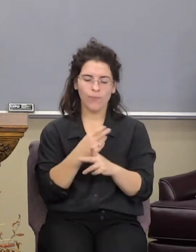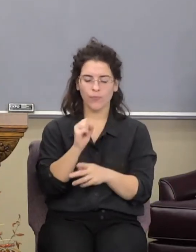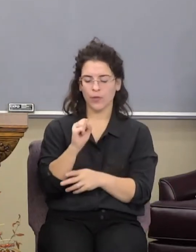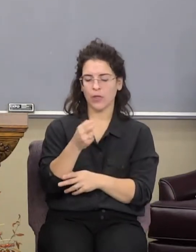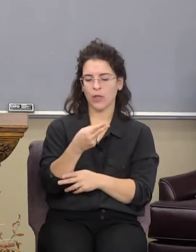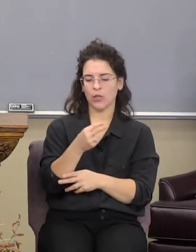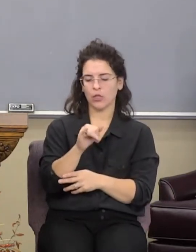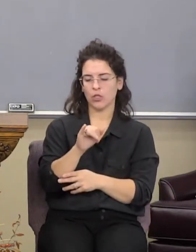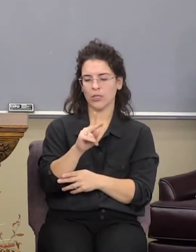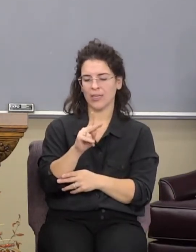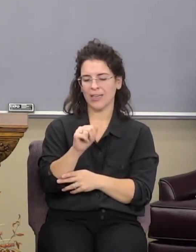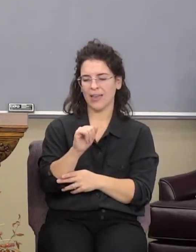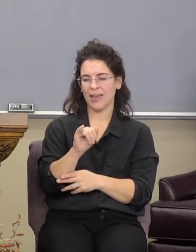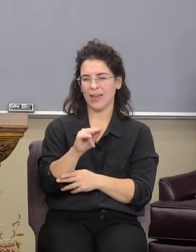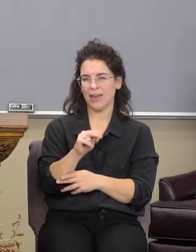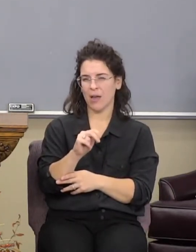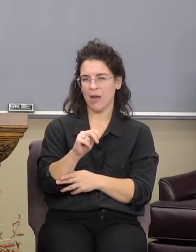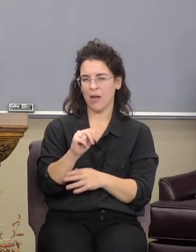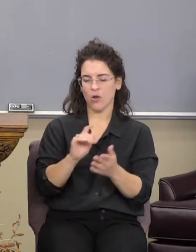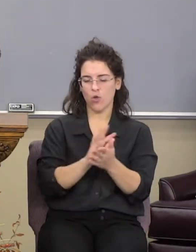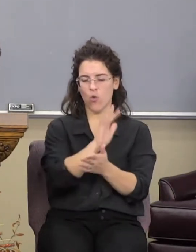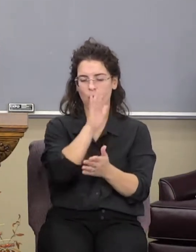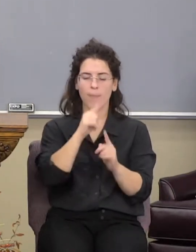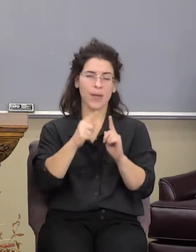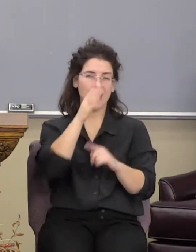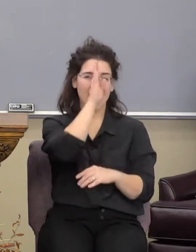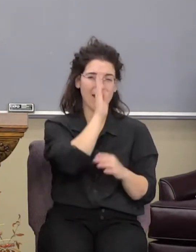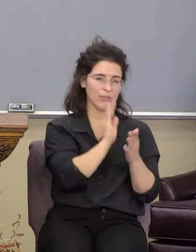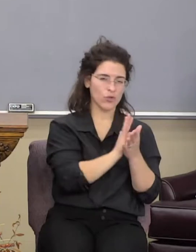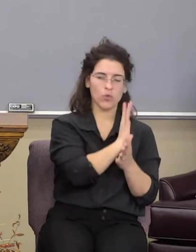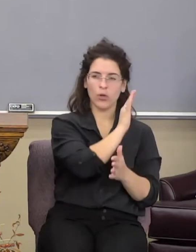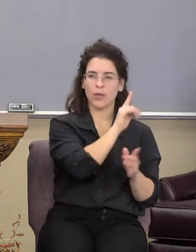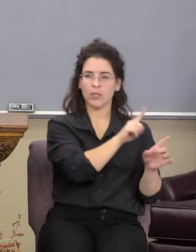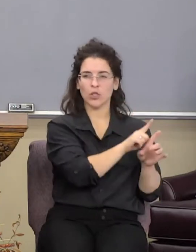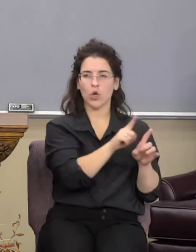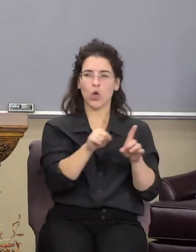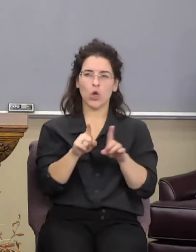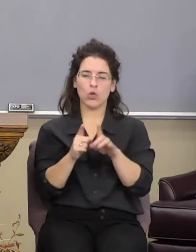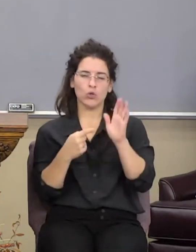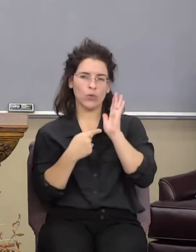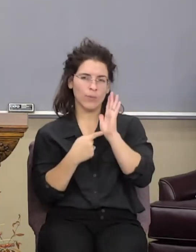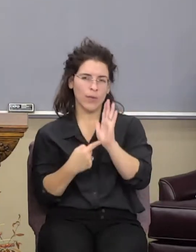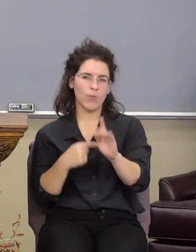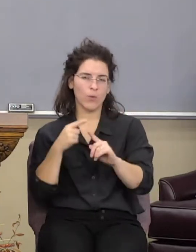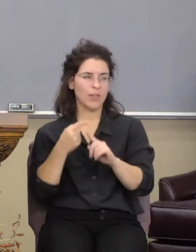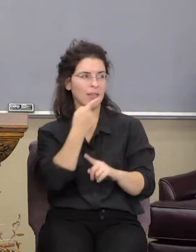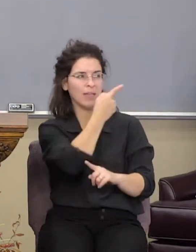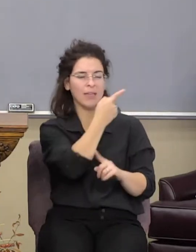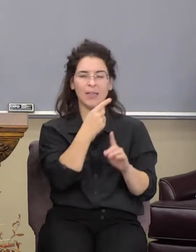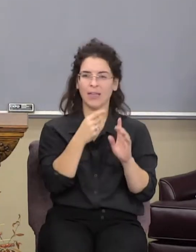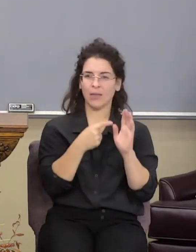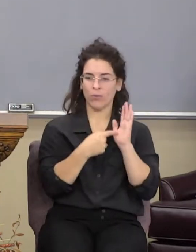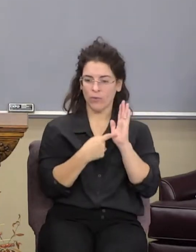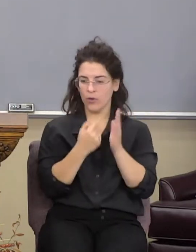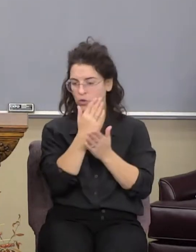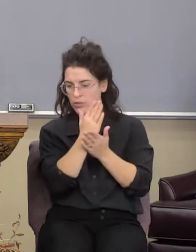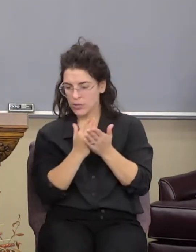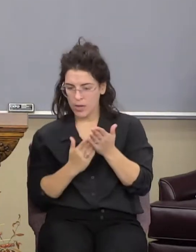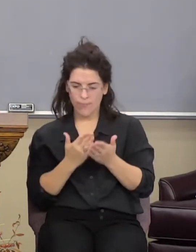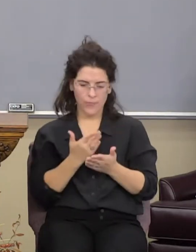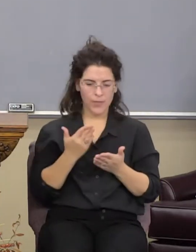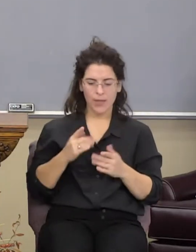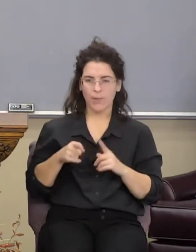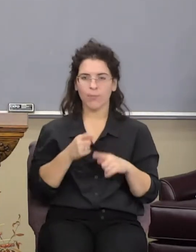But God's glory is also manifested when he reveals some things